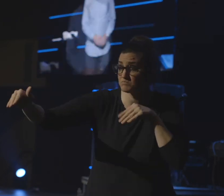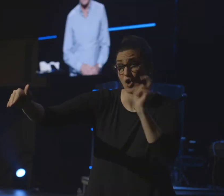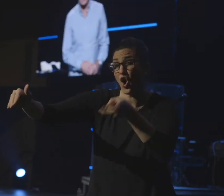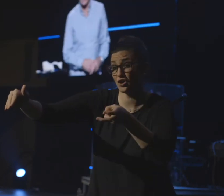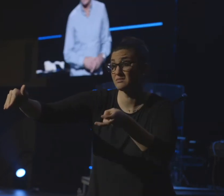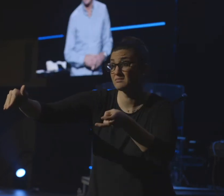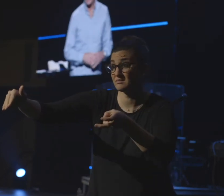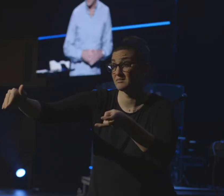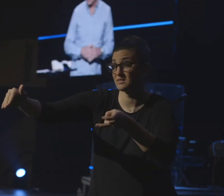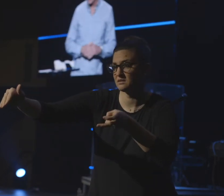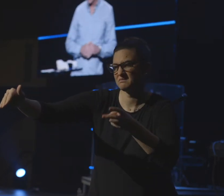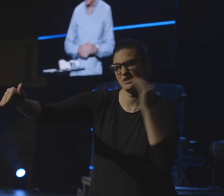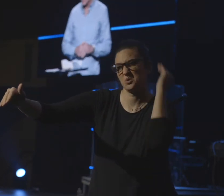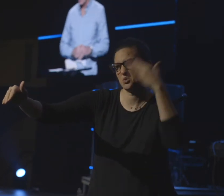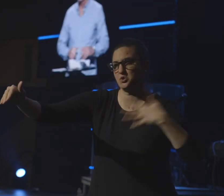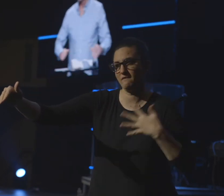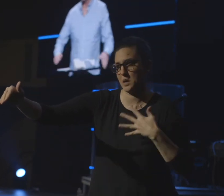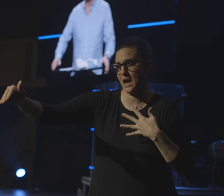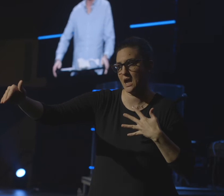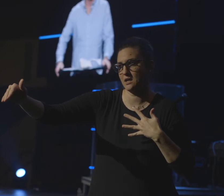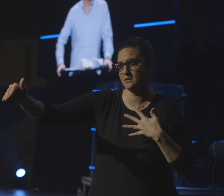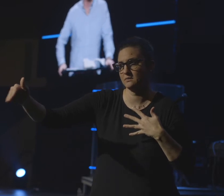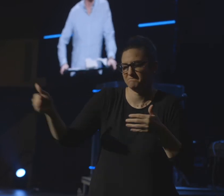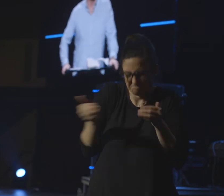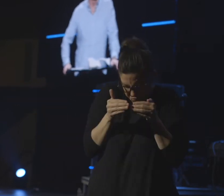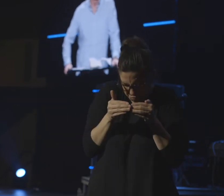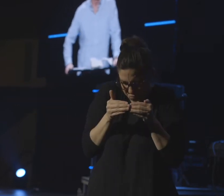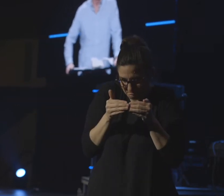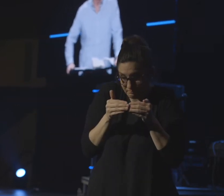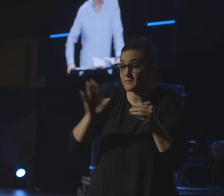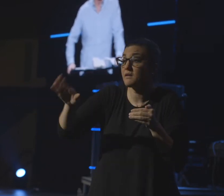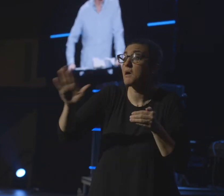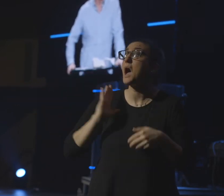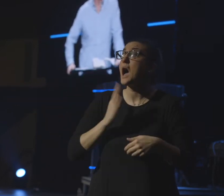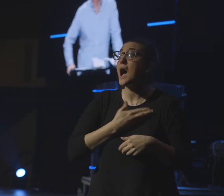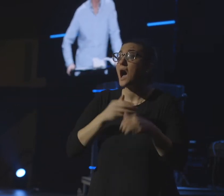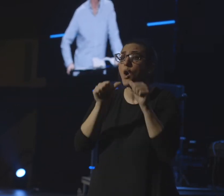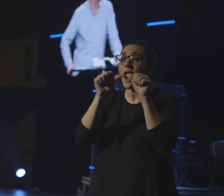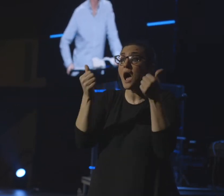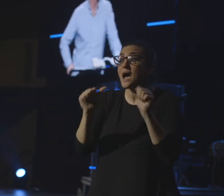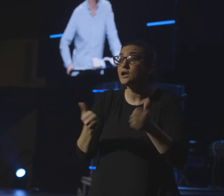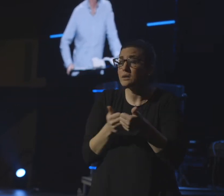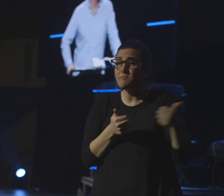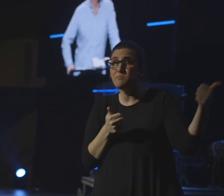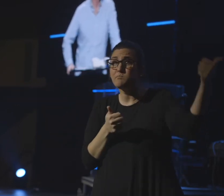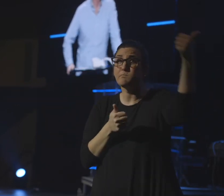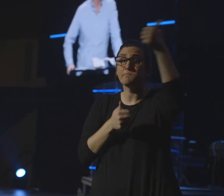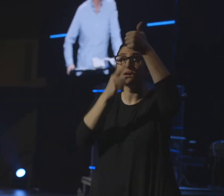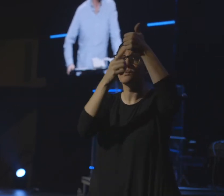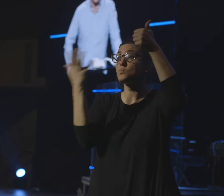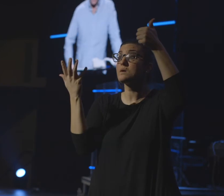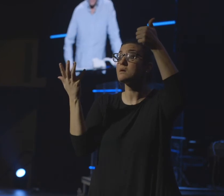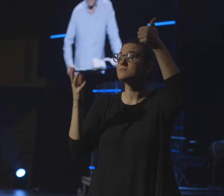The idols of our heart. Failure is one. Listen, children can be one. Anything that's more important to you than God. Marriage can